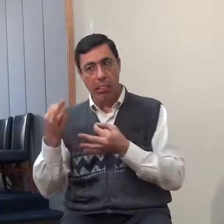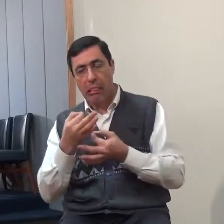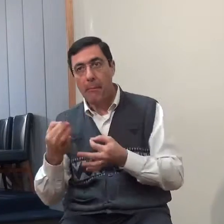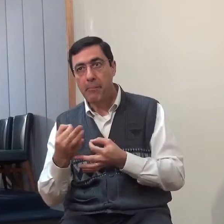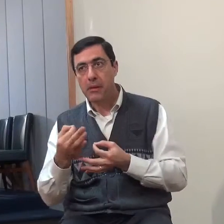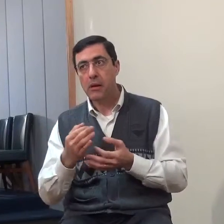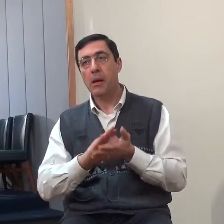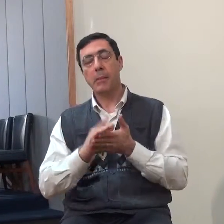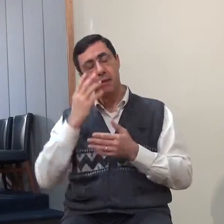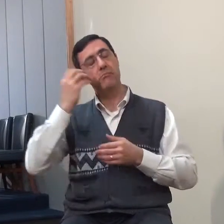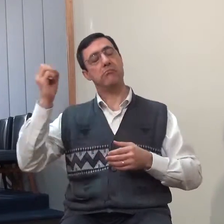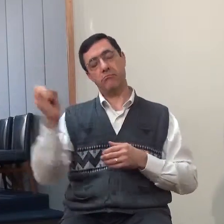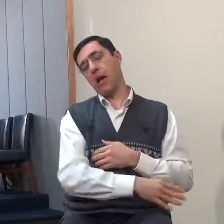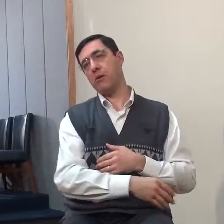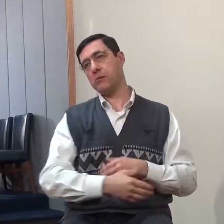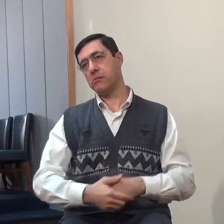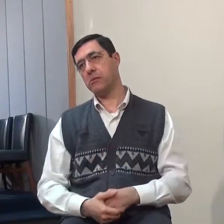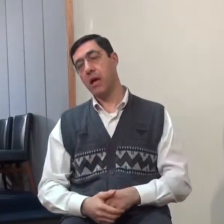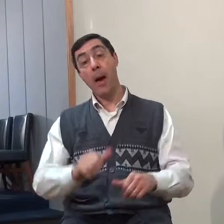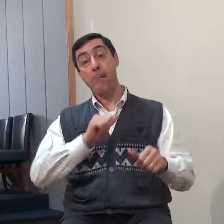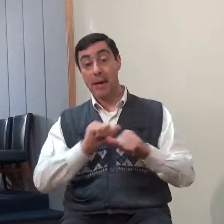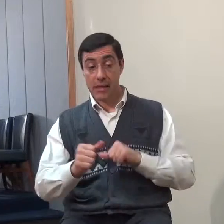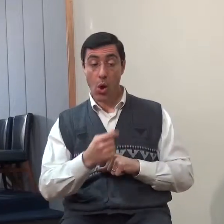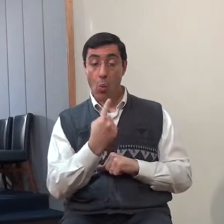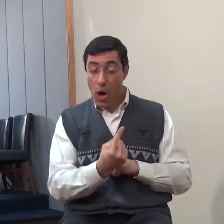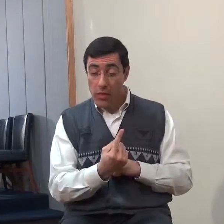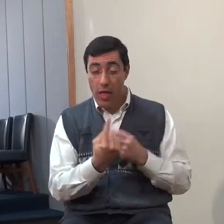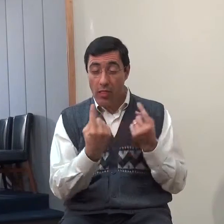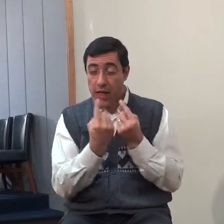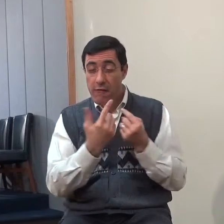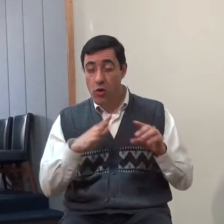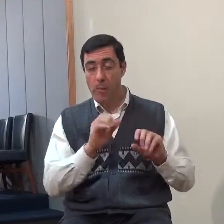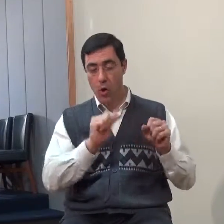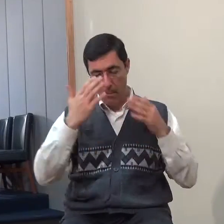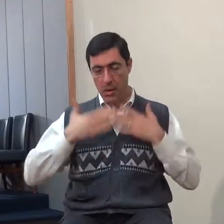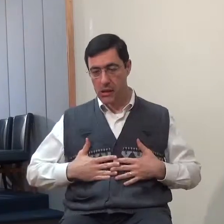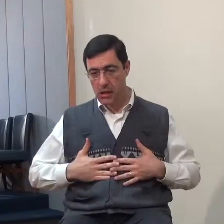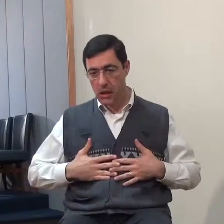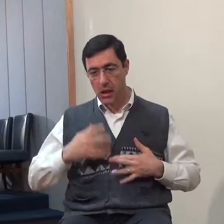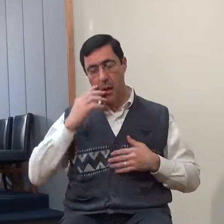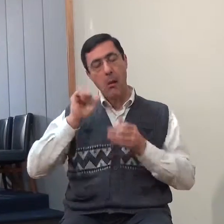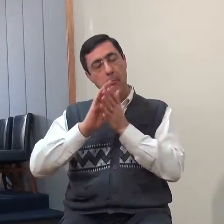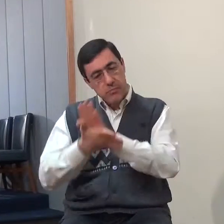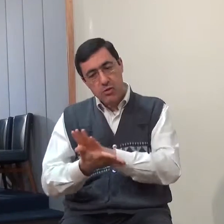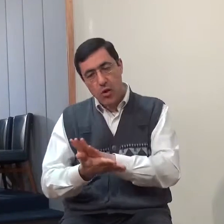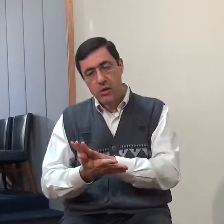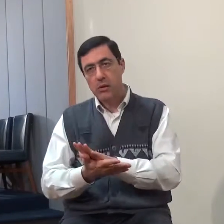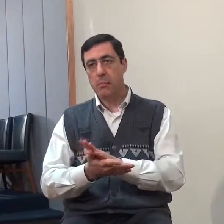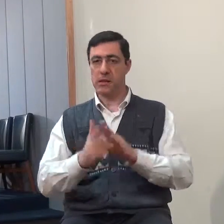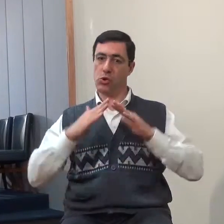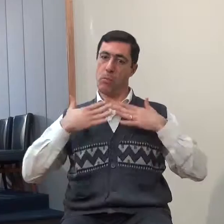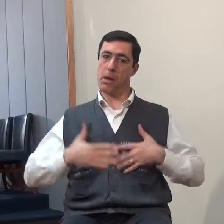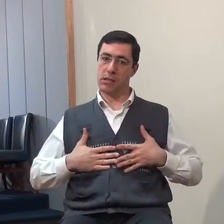that one of thy members should perish, and not that thy whole body should be cast into hell. And the application of